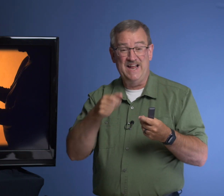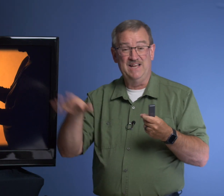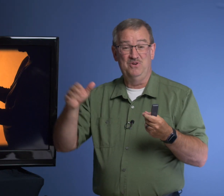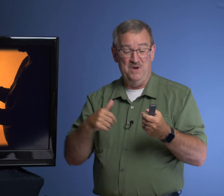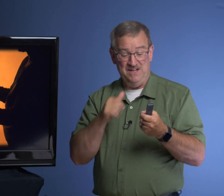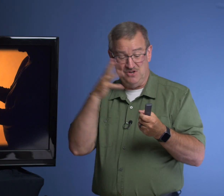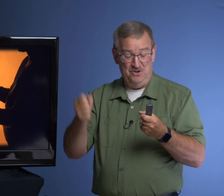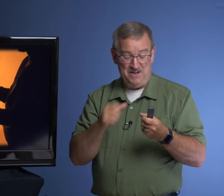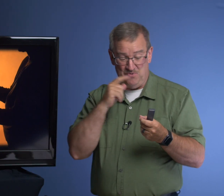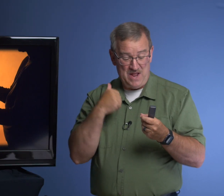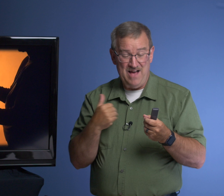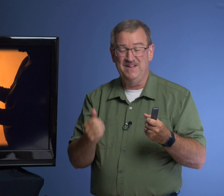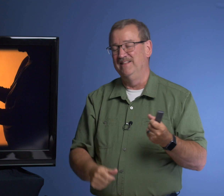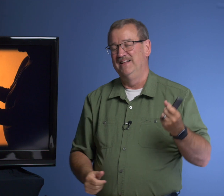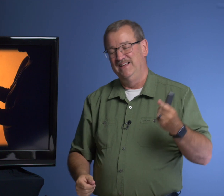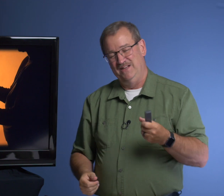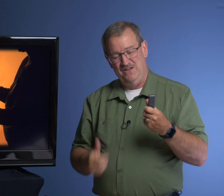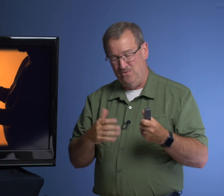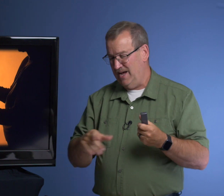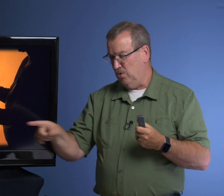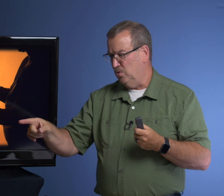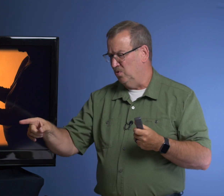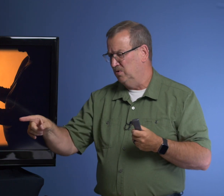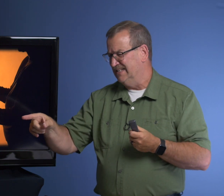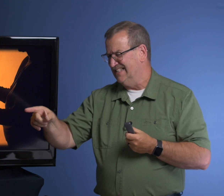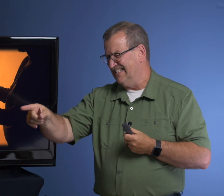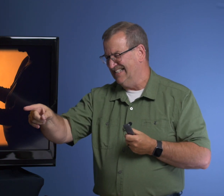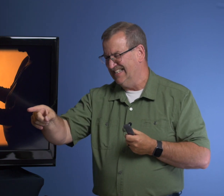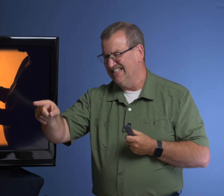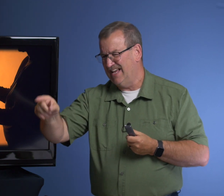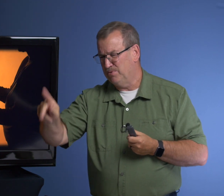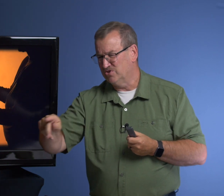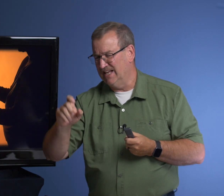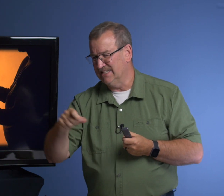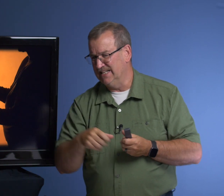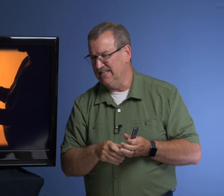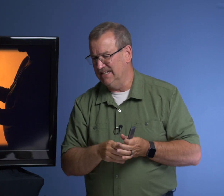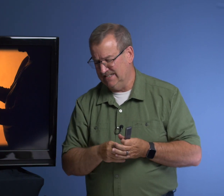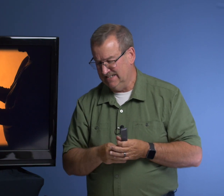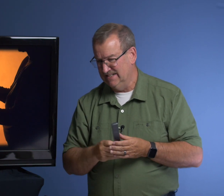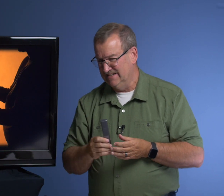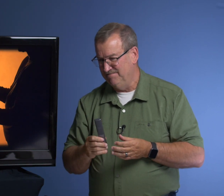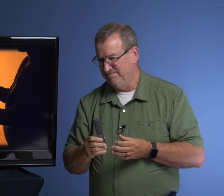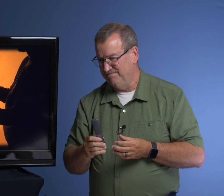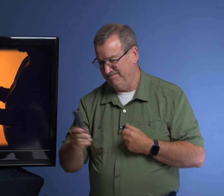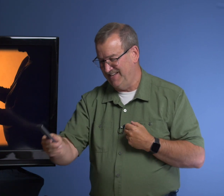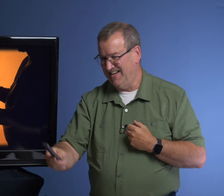given away, it's gone, I won't have it. Wow, oh, that person has need. I